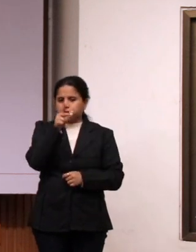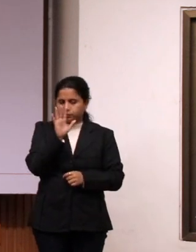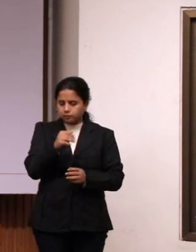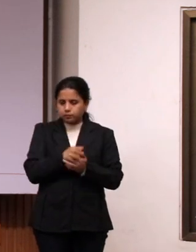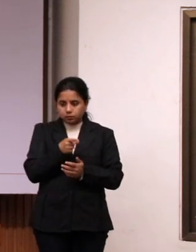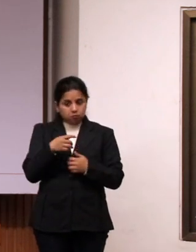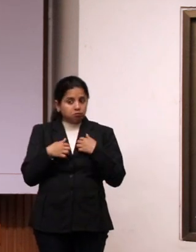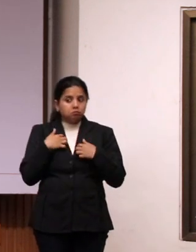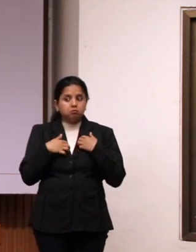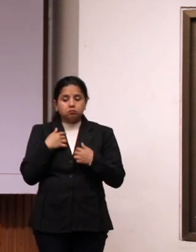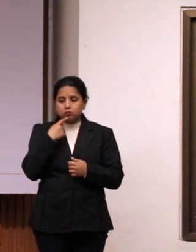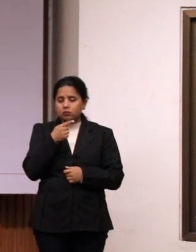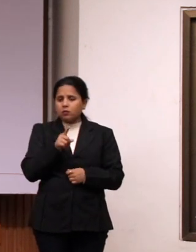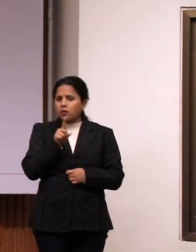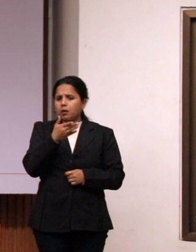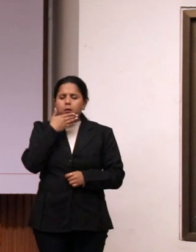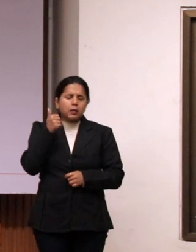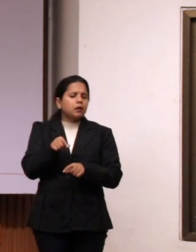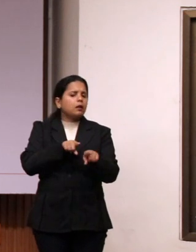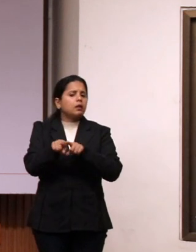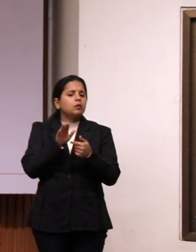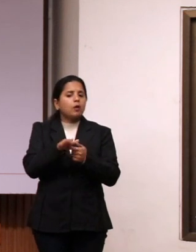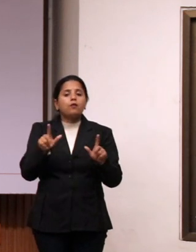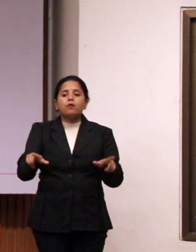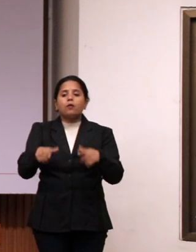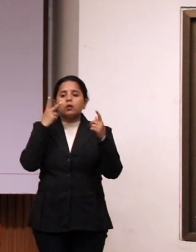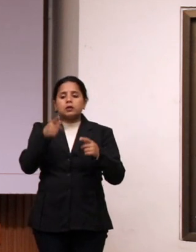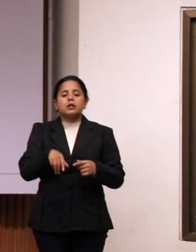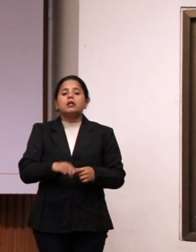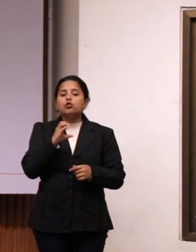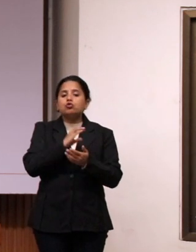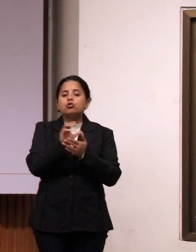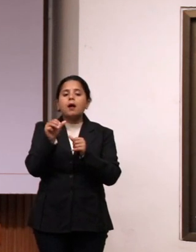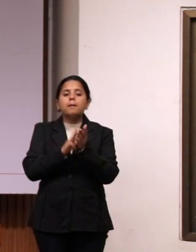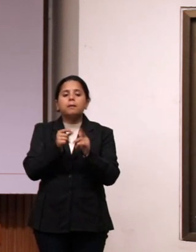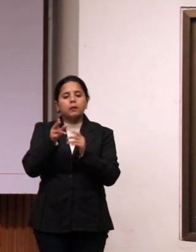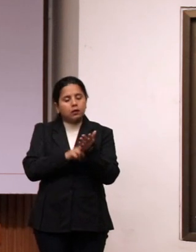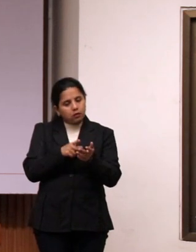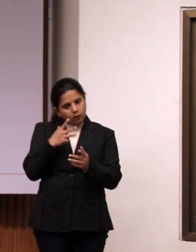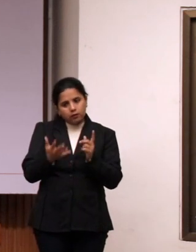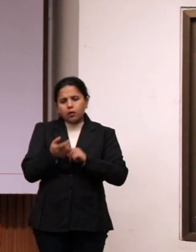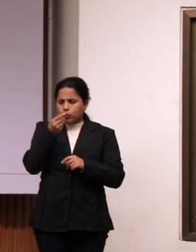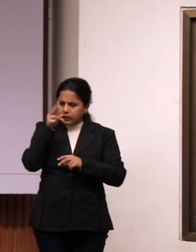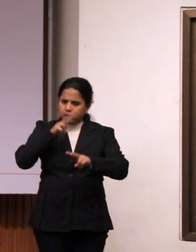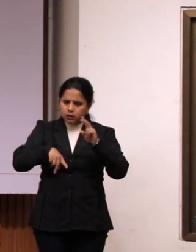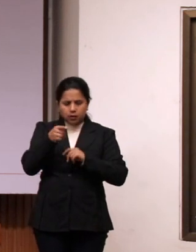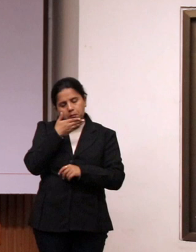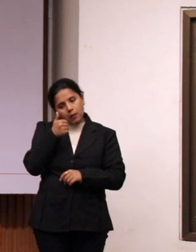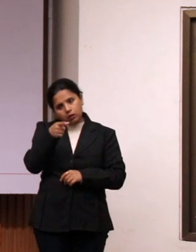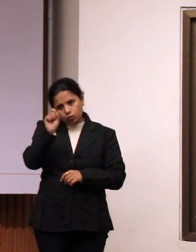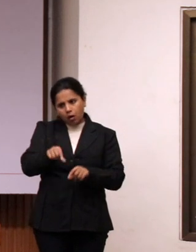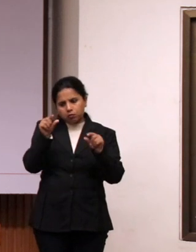I tell you, it's very interesting that one of the best definition of forest you will find with champion set. Please go through it. That is the best